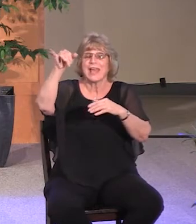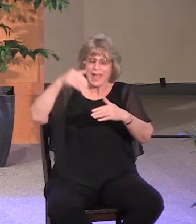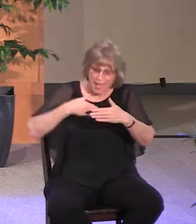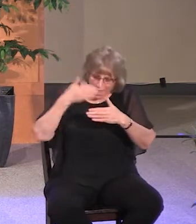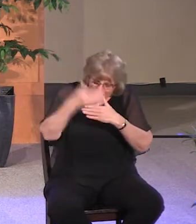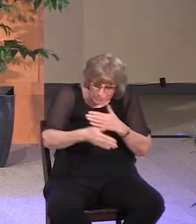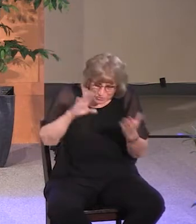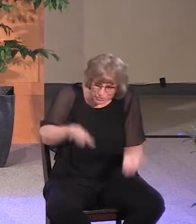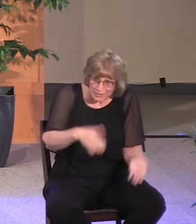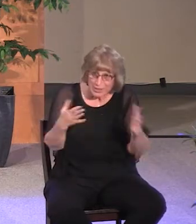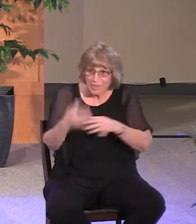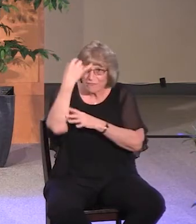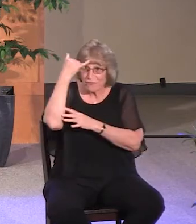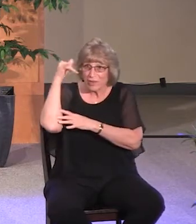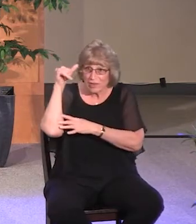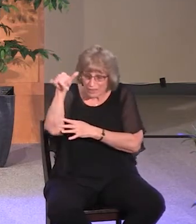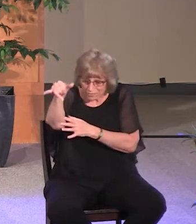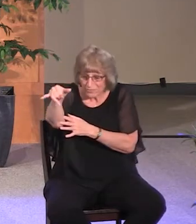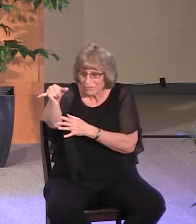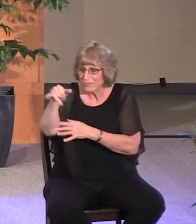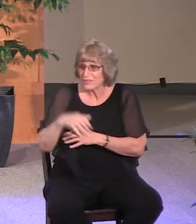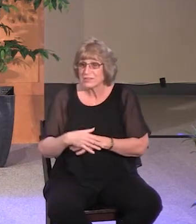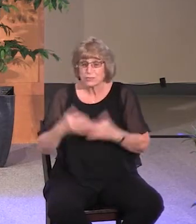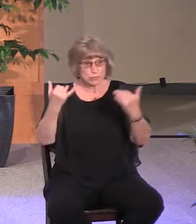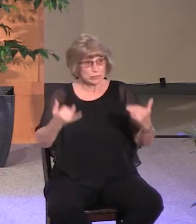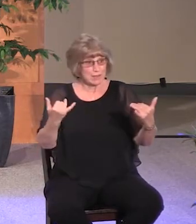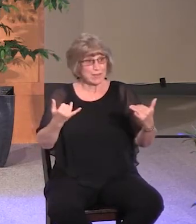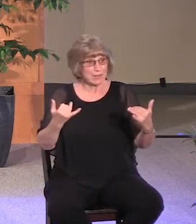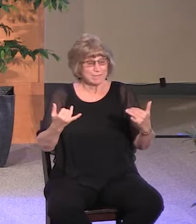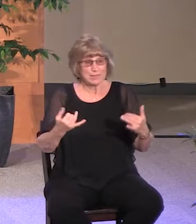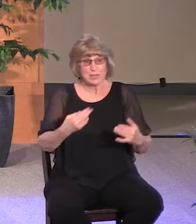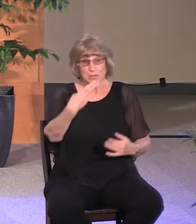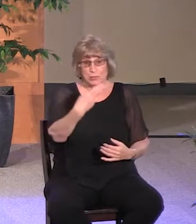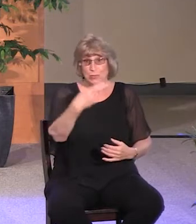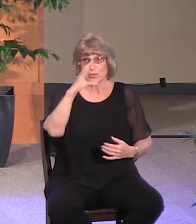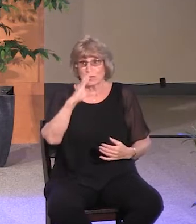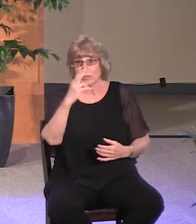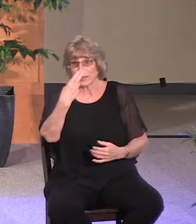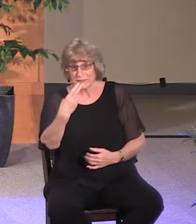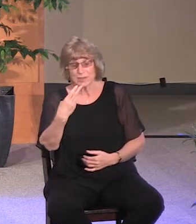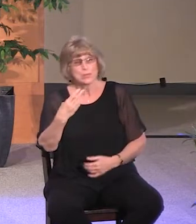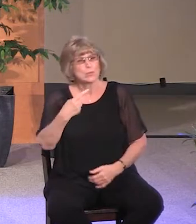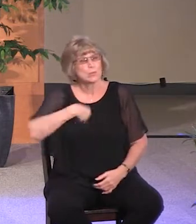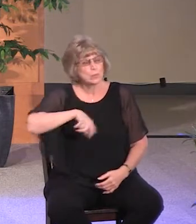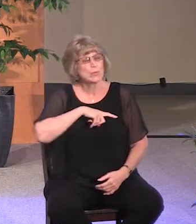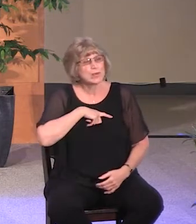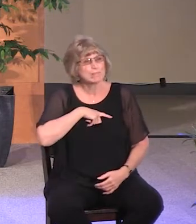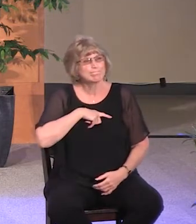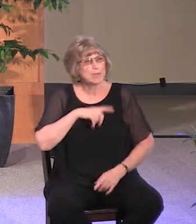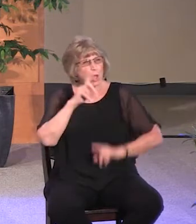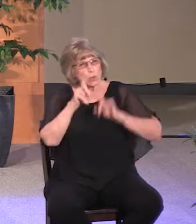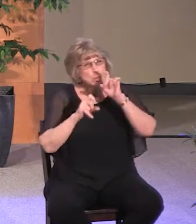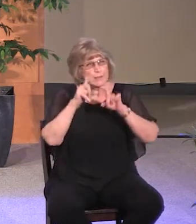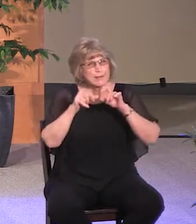different? How is it any different? So today, here at Unity Church of the Hills, we're going to question if heaven actually